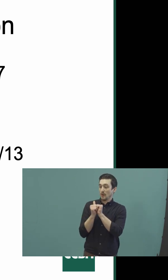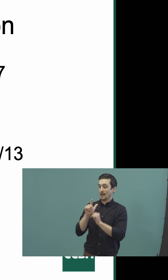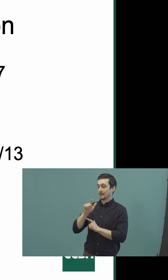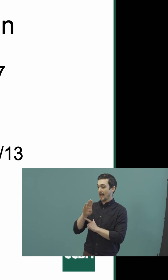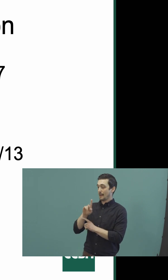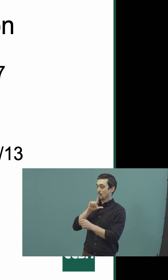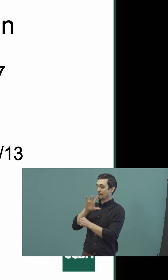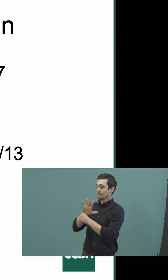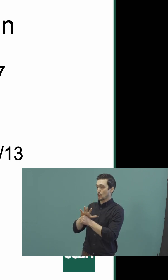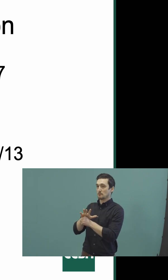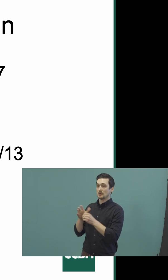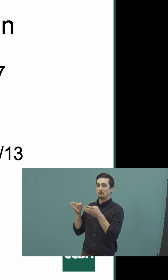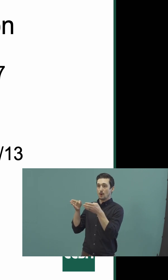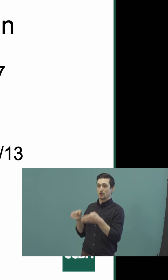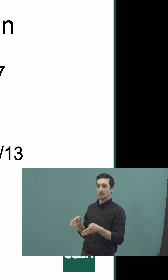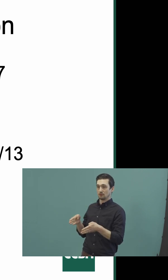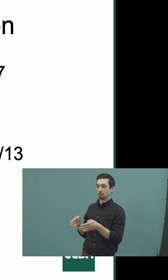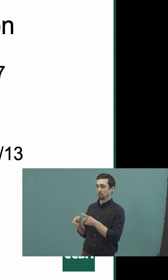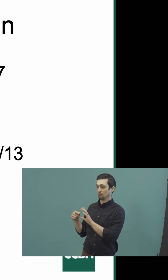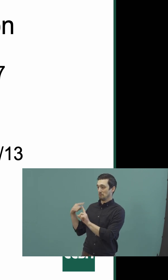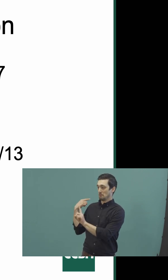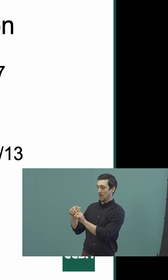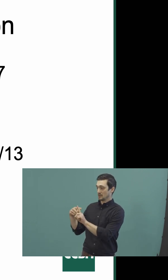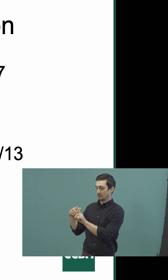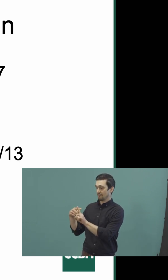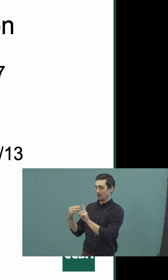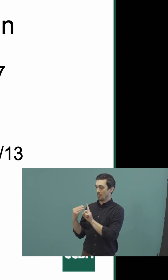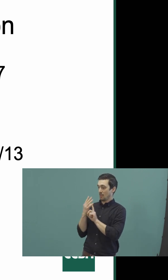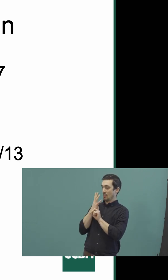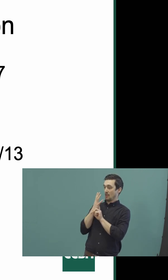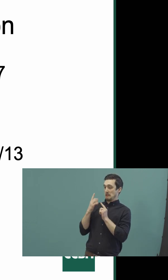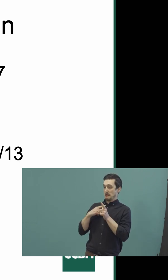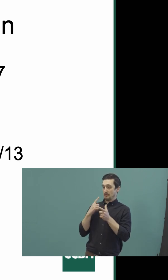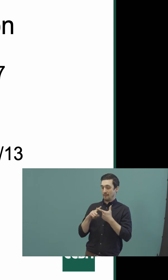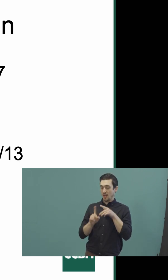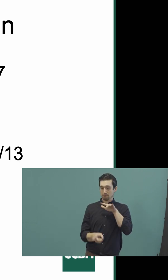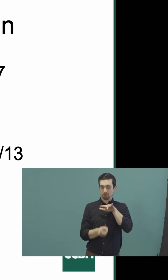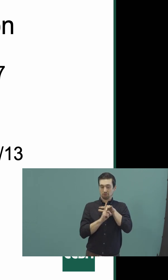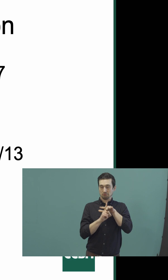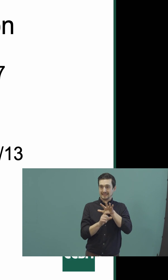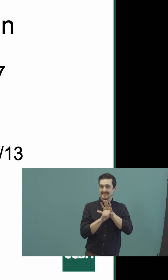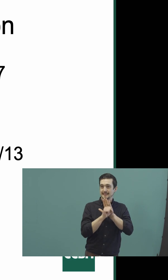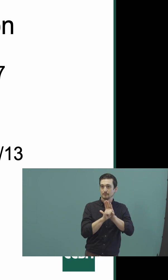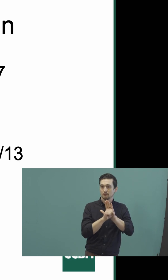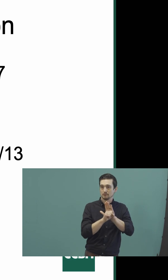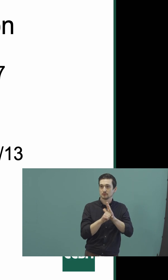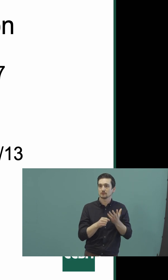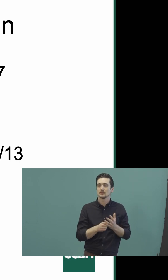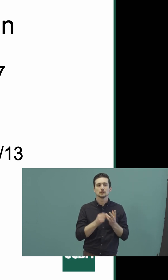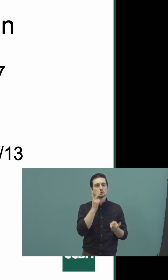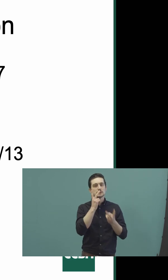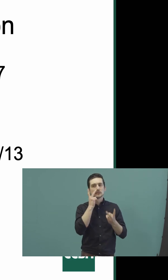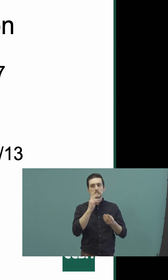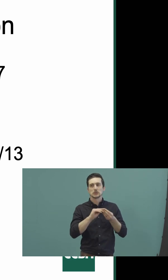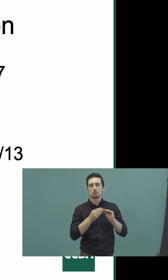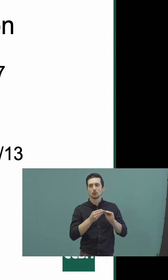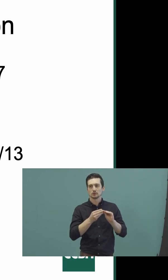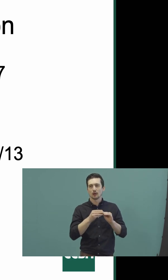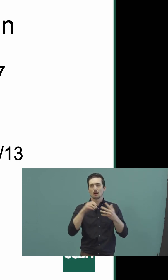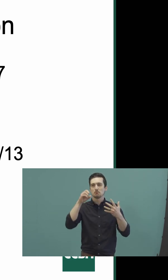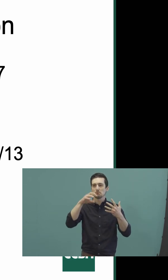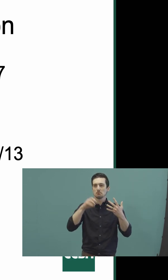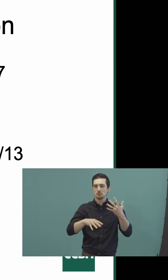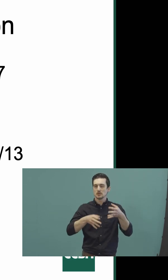lab-confirmed cases and who then develop symptoms themselves. So those are the cases that you're seeing here, and I'll provide a little